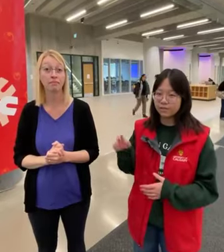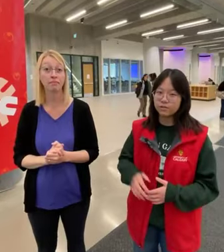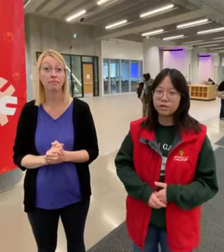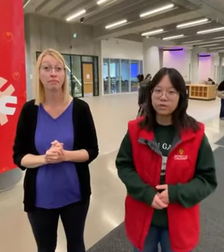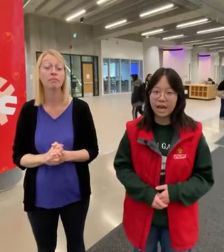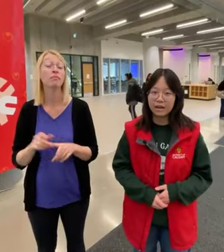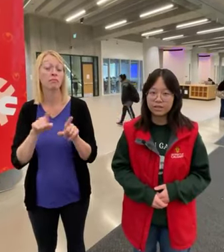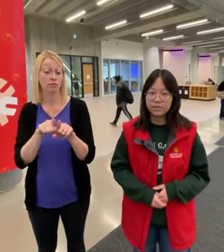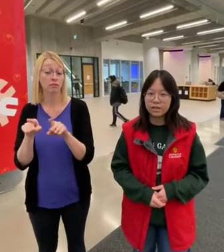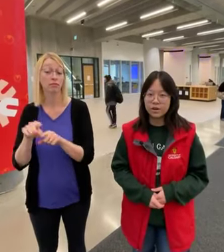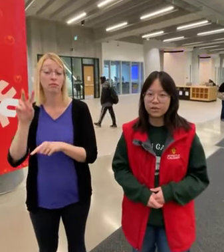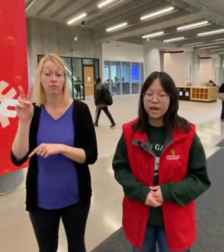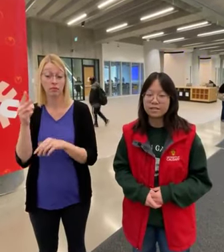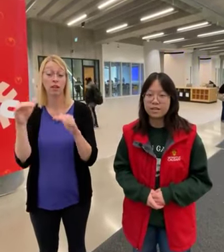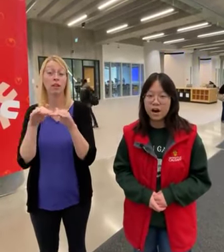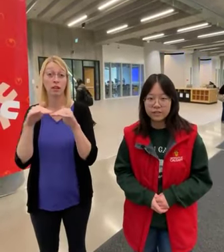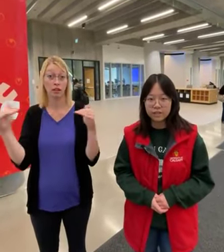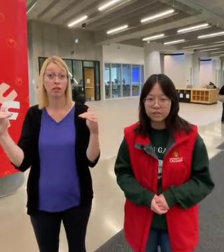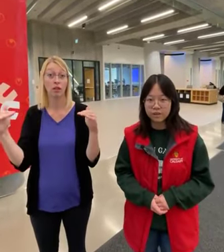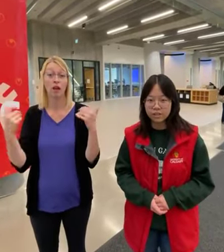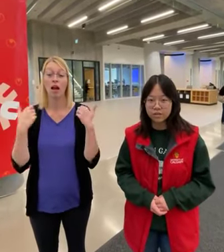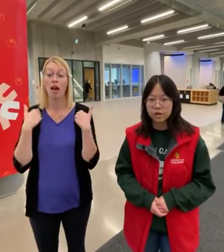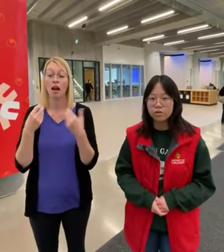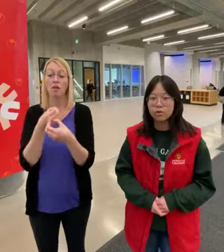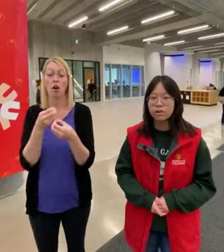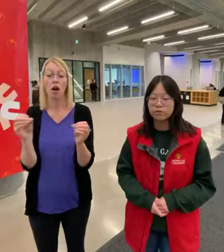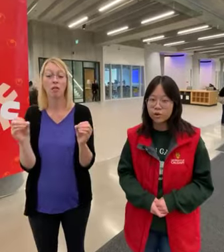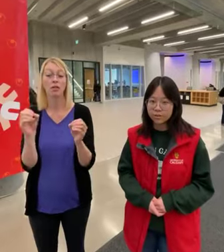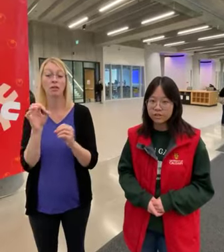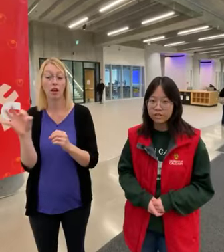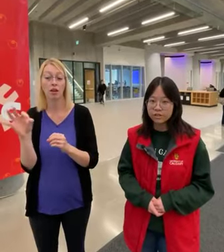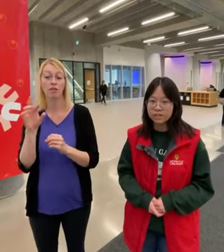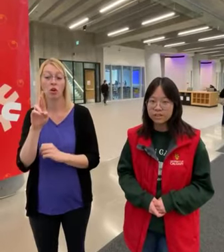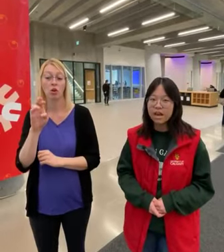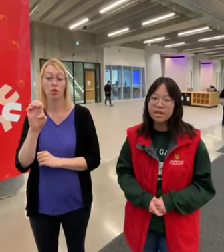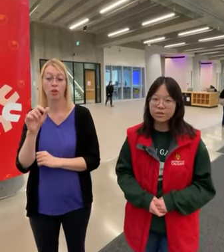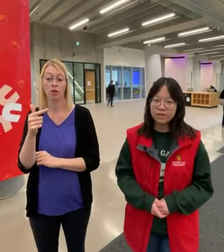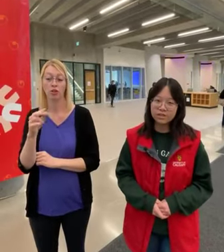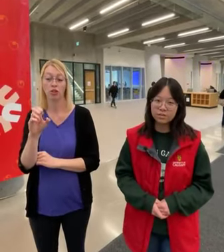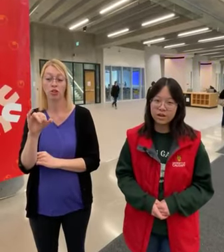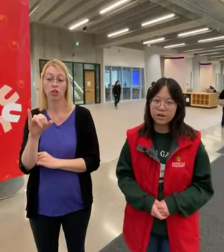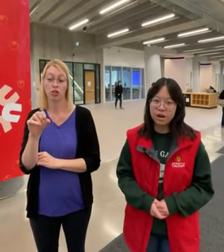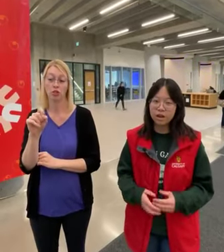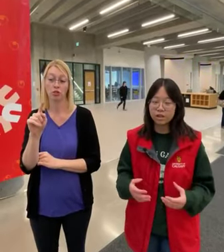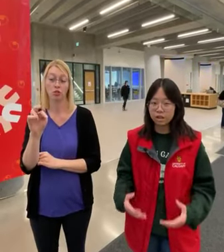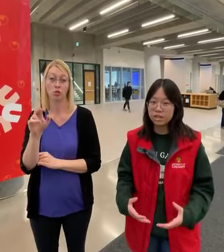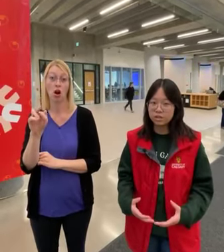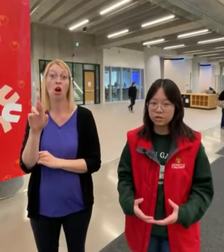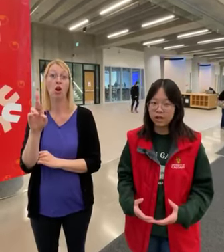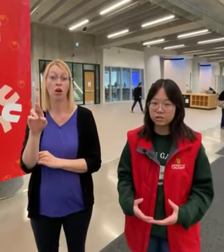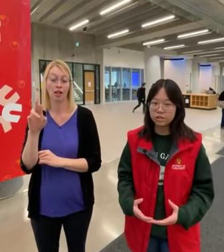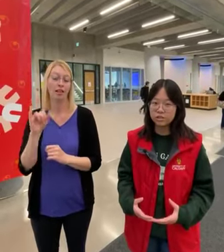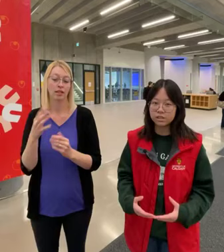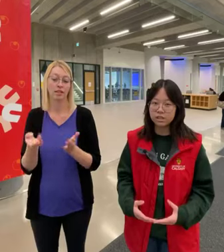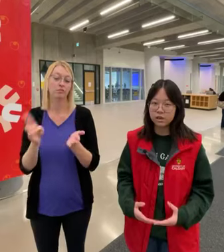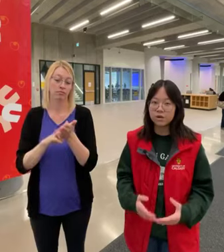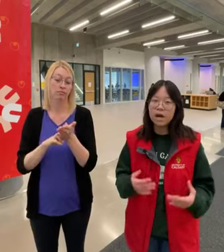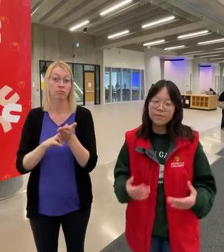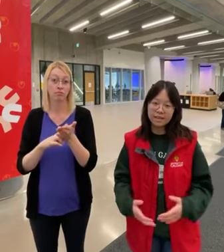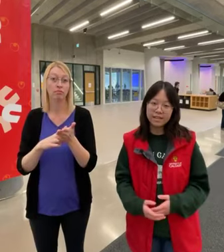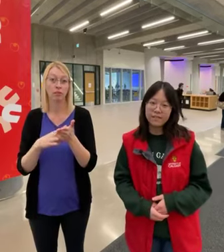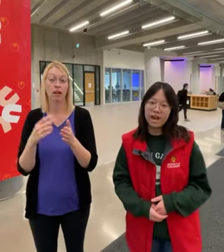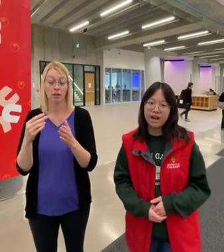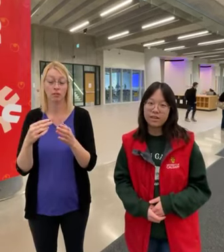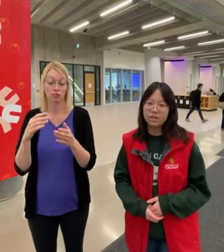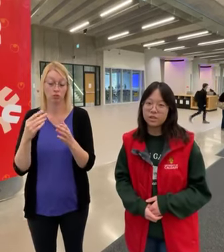side of the second floor, we have something known as the Office of the Registrar or Enrollment Services. So this is where our current UCalgary students can